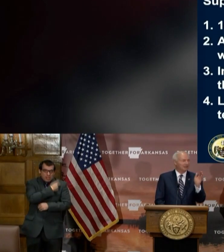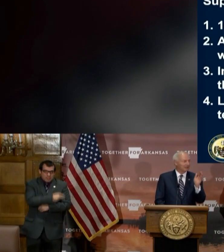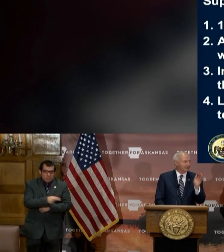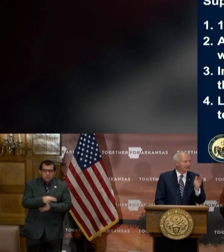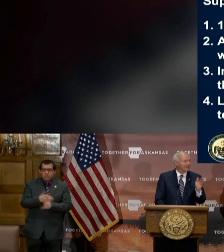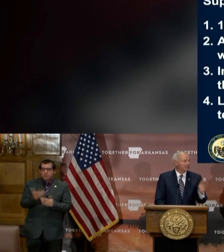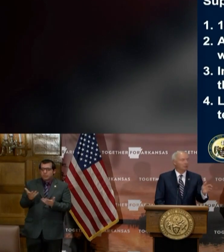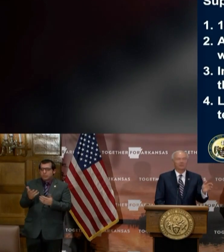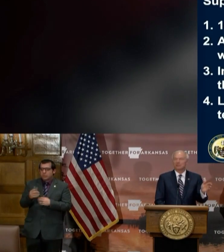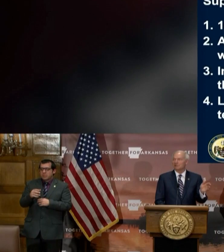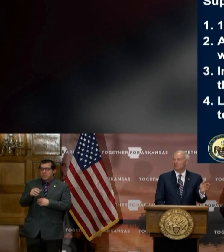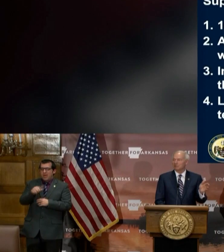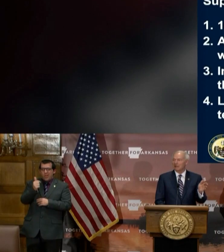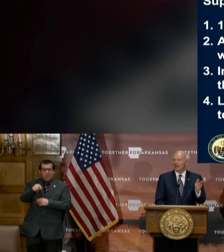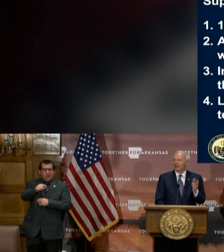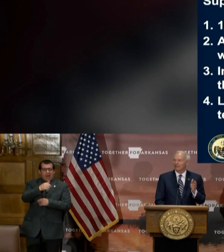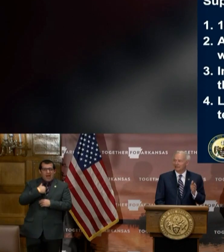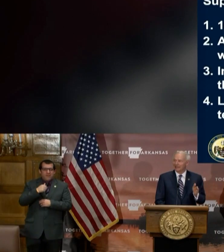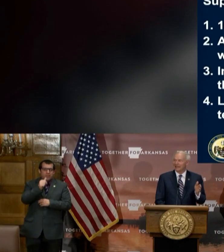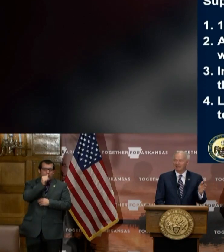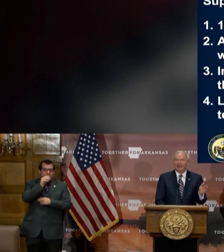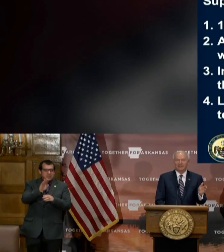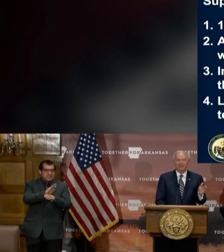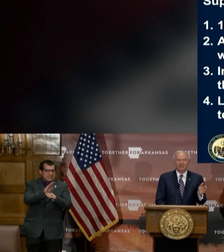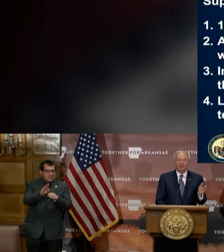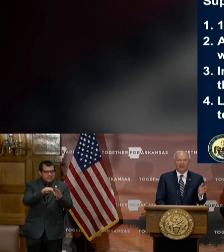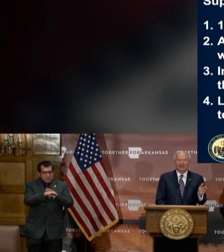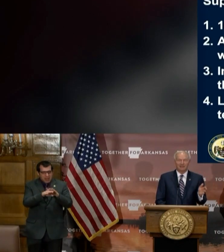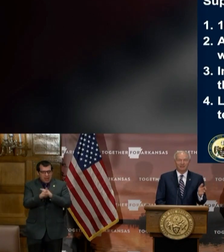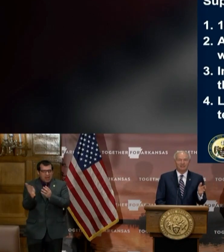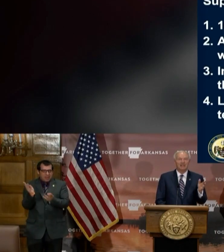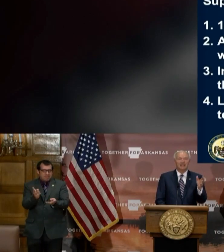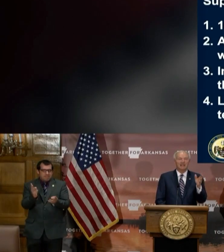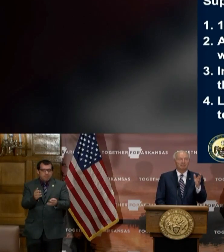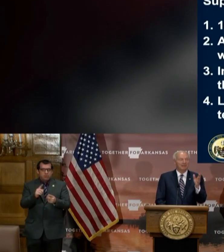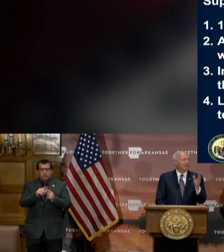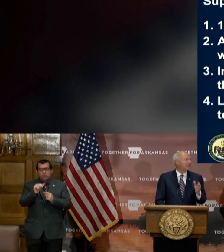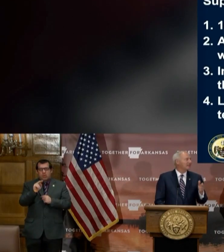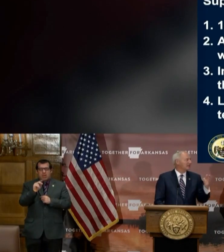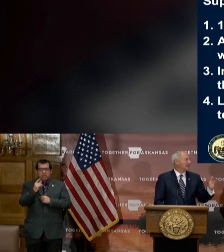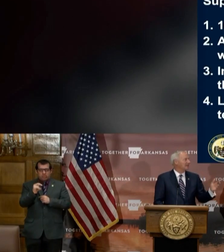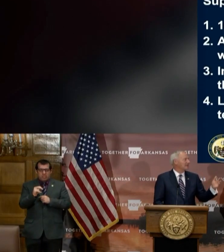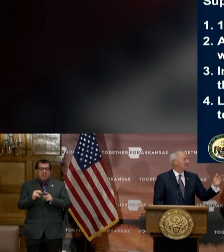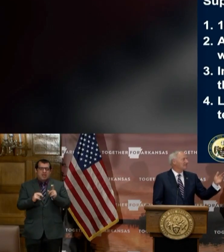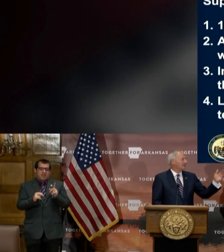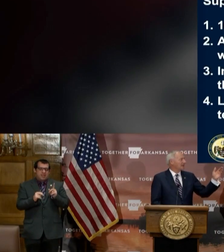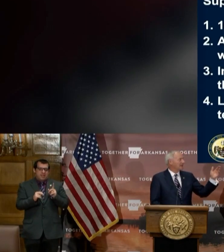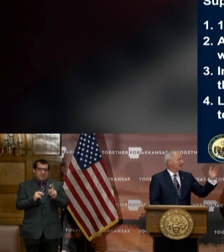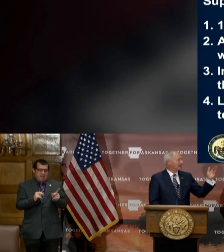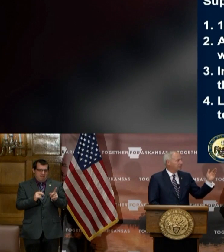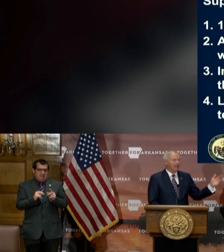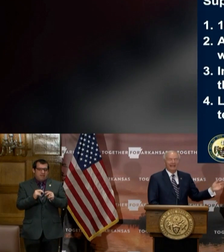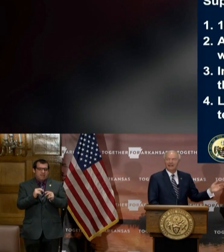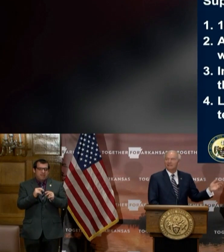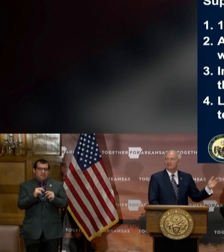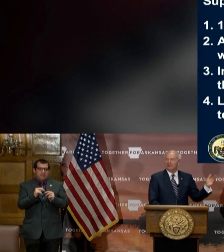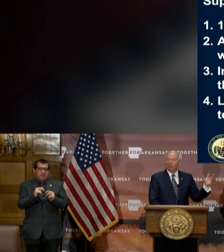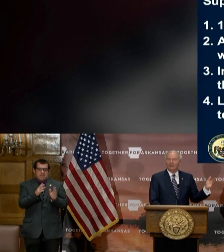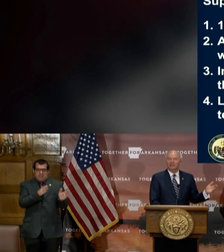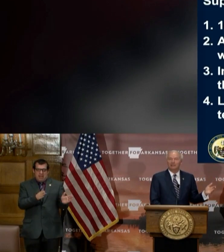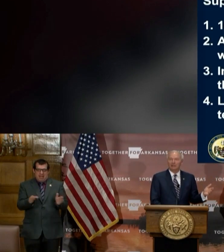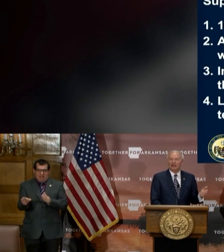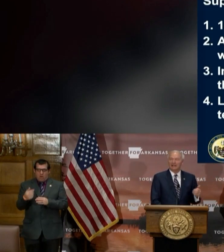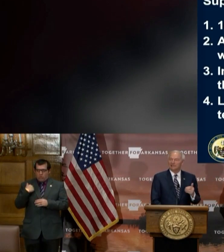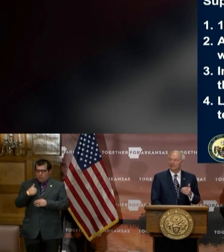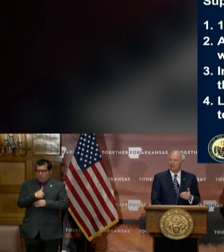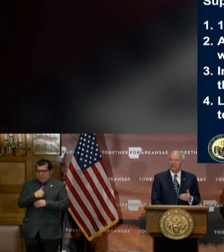private sector sources of supply that they have access to the antigens. But this is a plan that